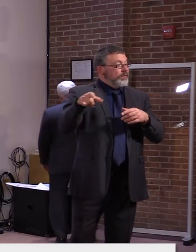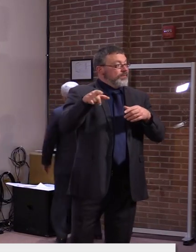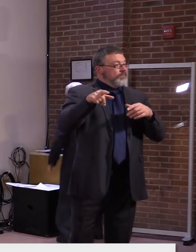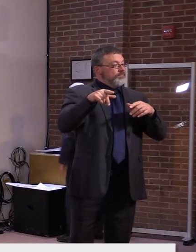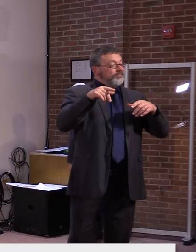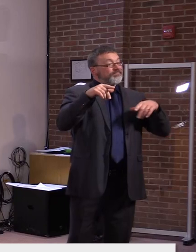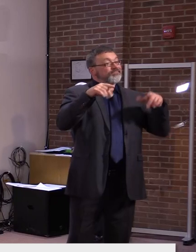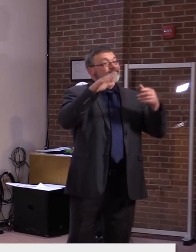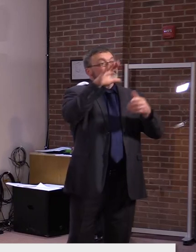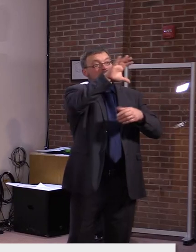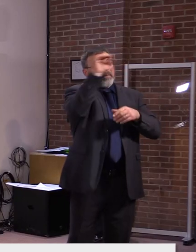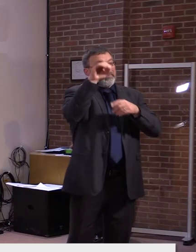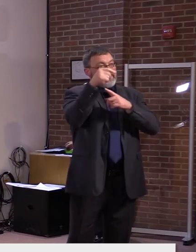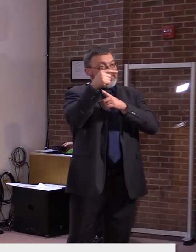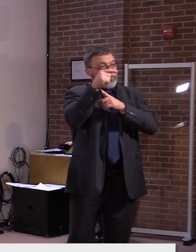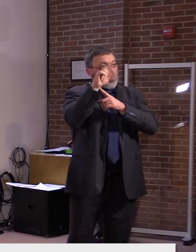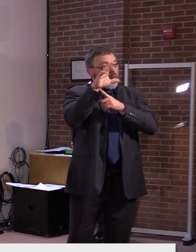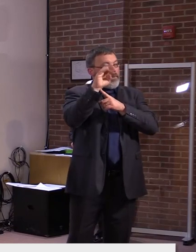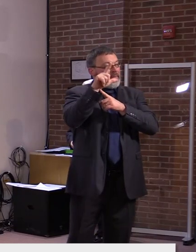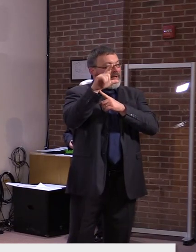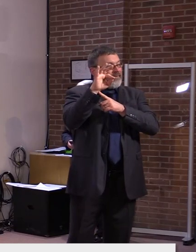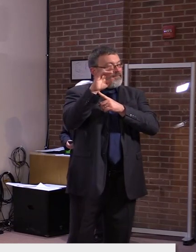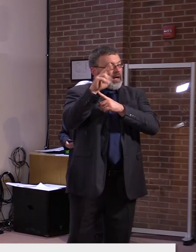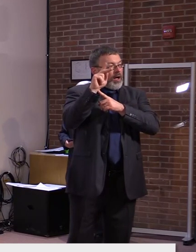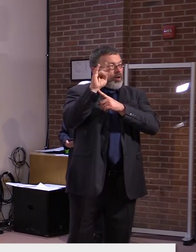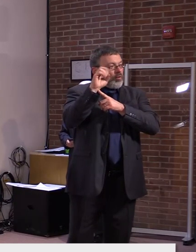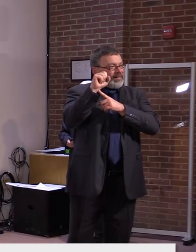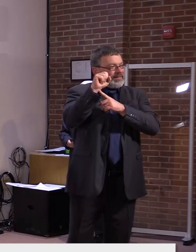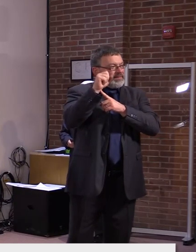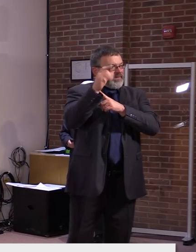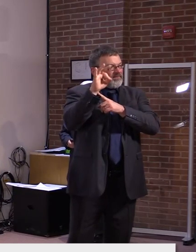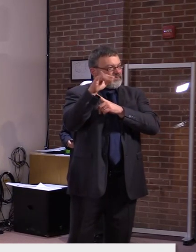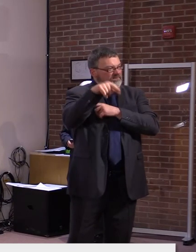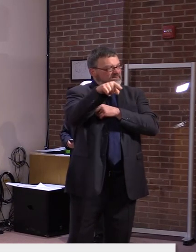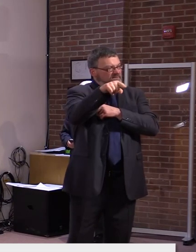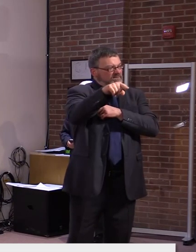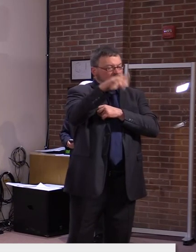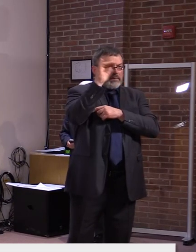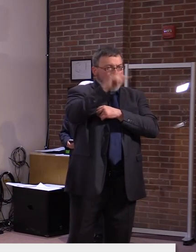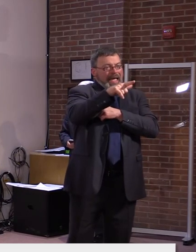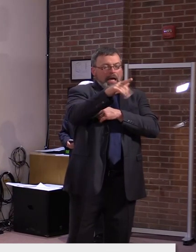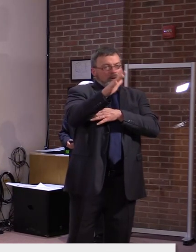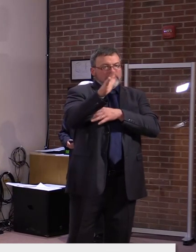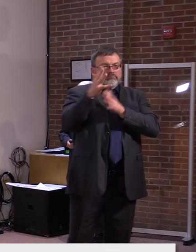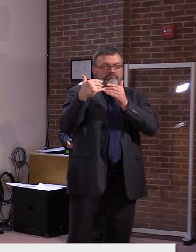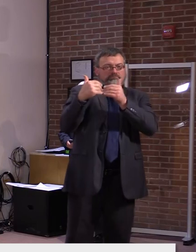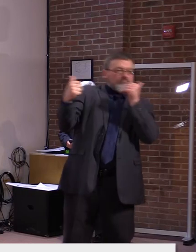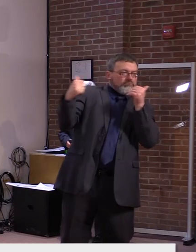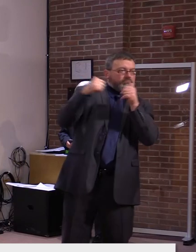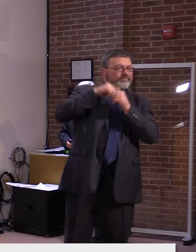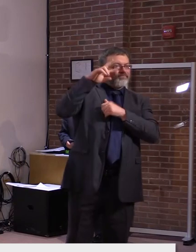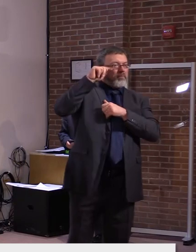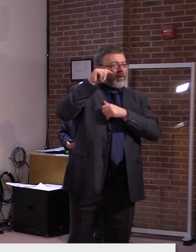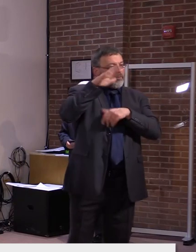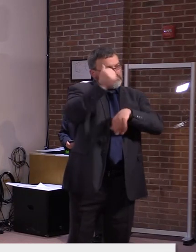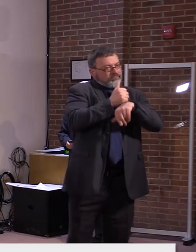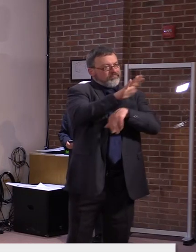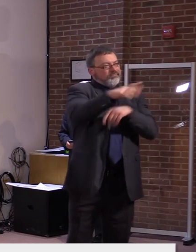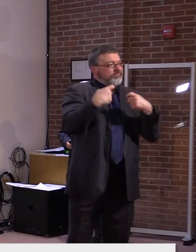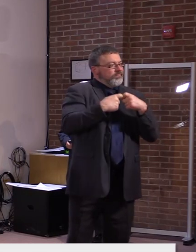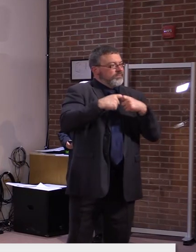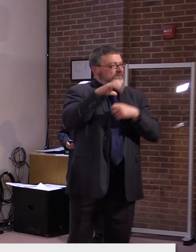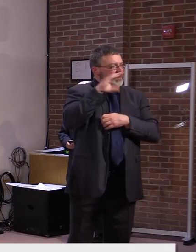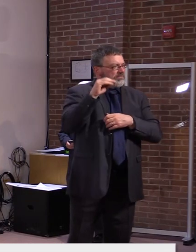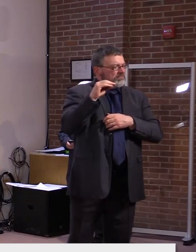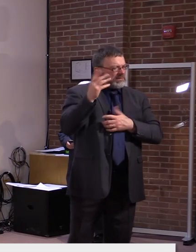to become their own utility. I guess I'm wondering if you could explain what is happening with that situation, and